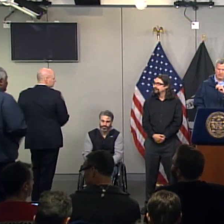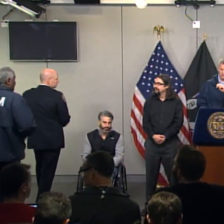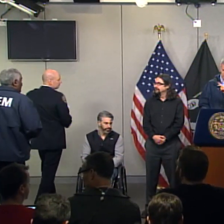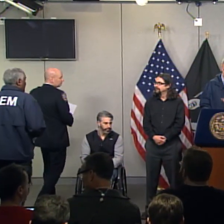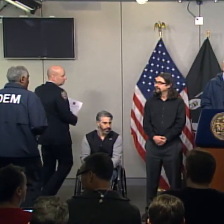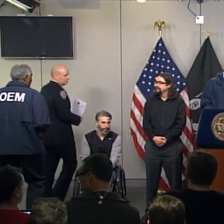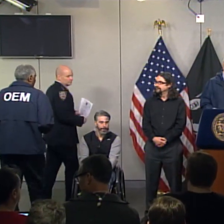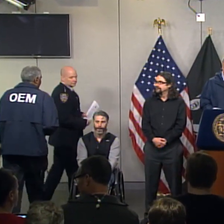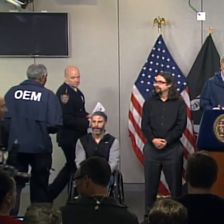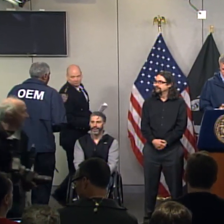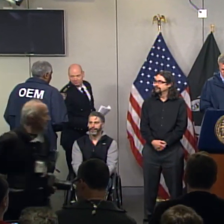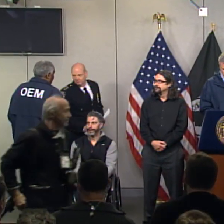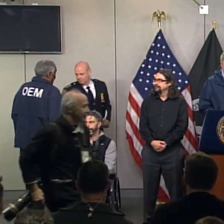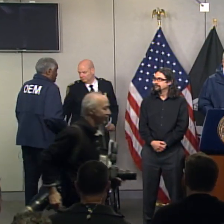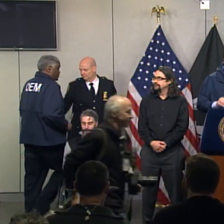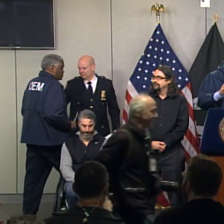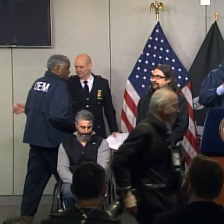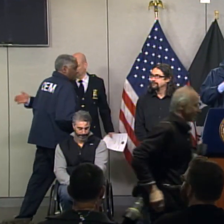Okay.